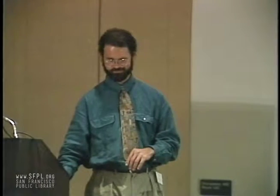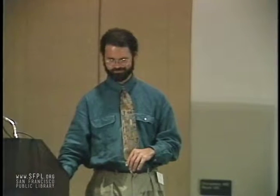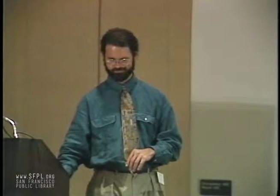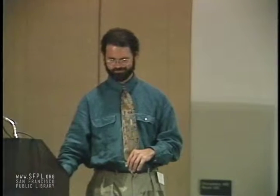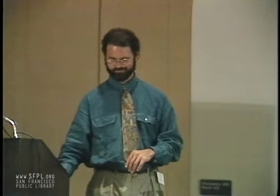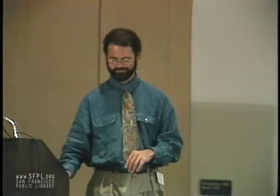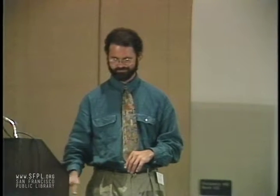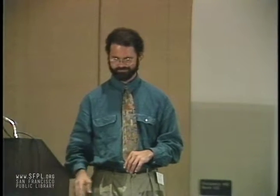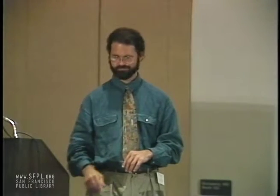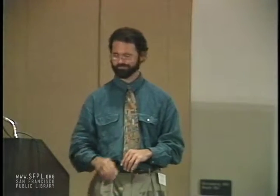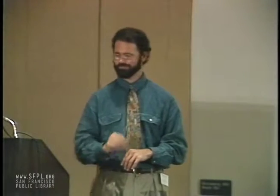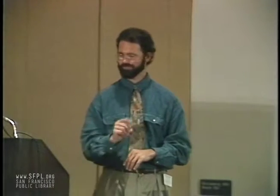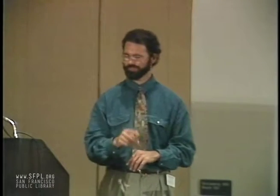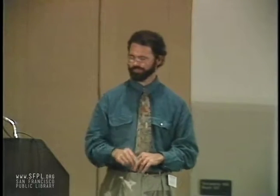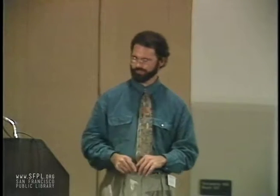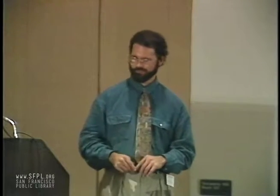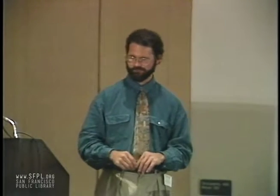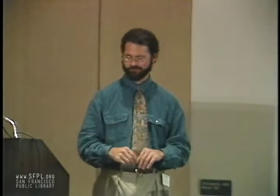We experience sound.